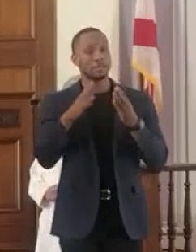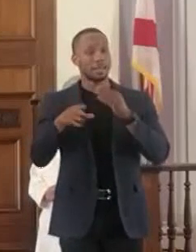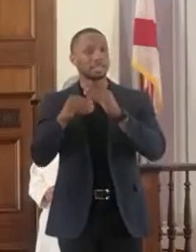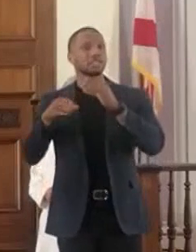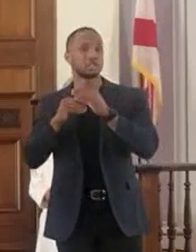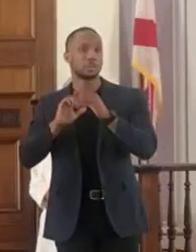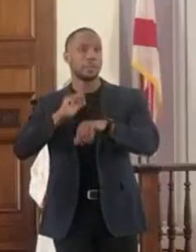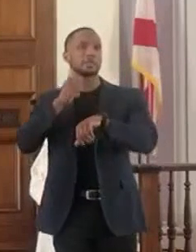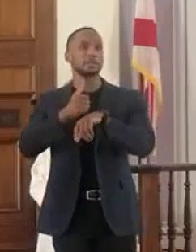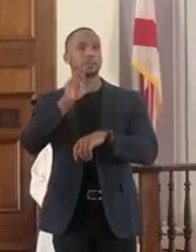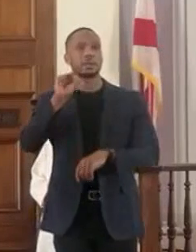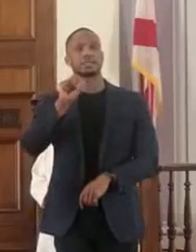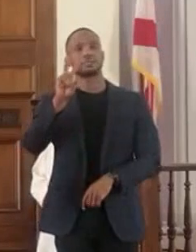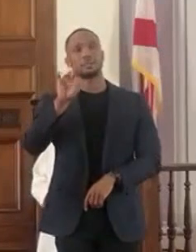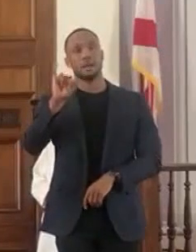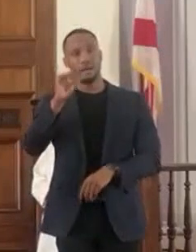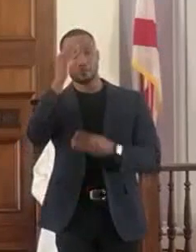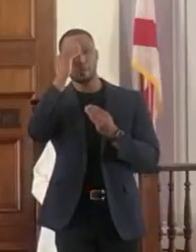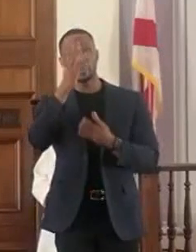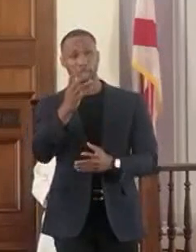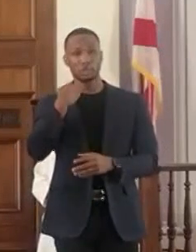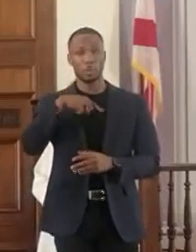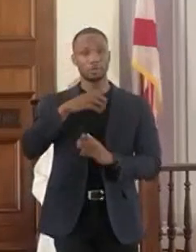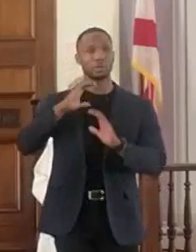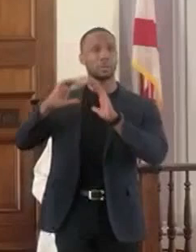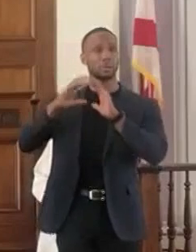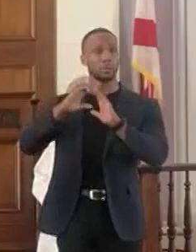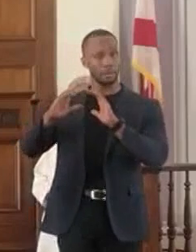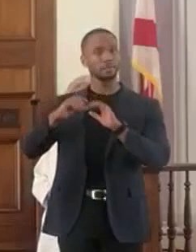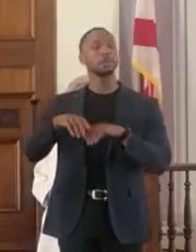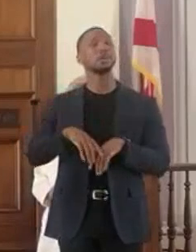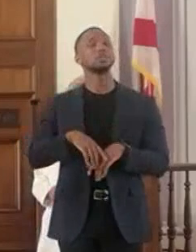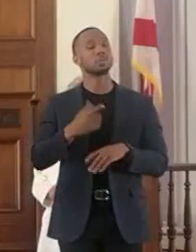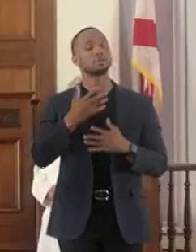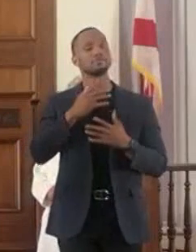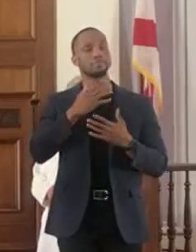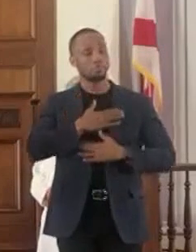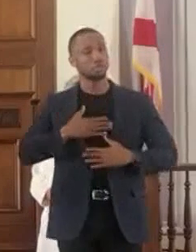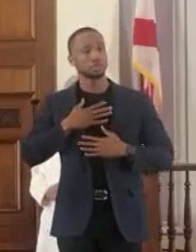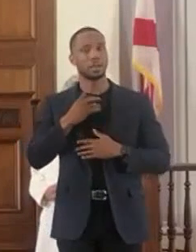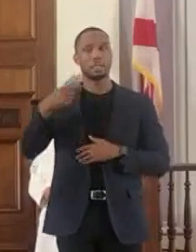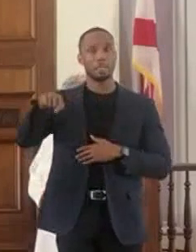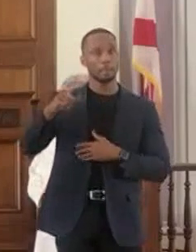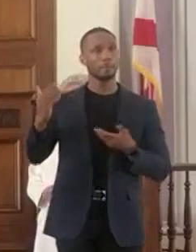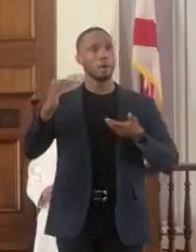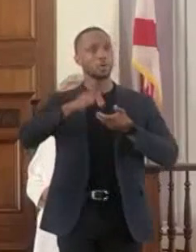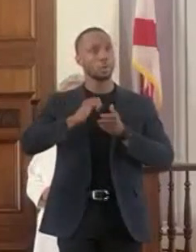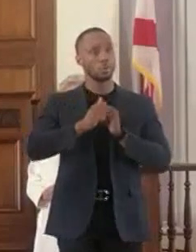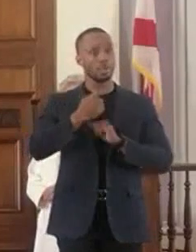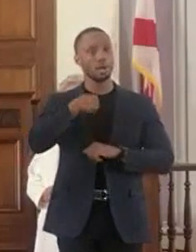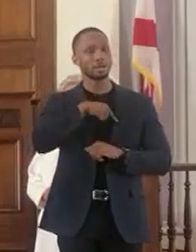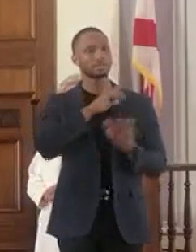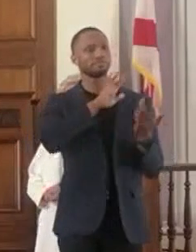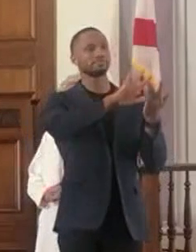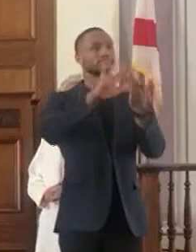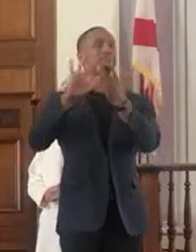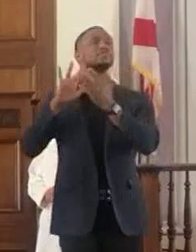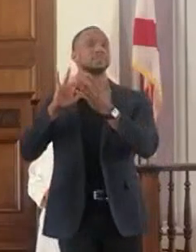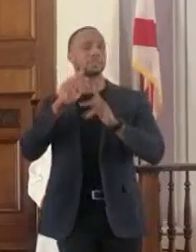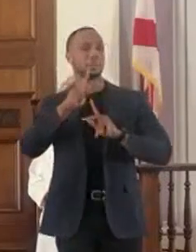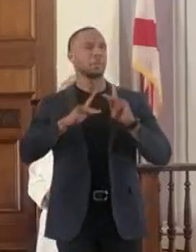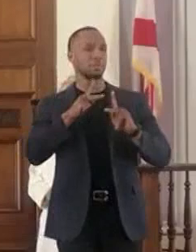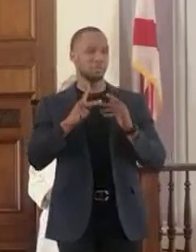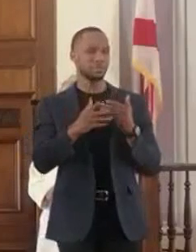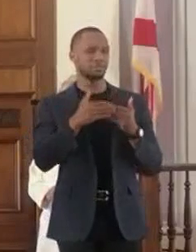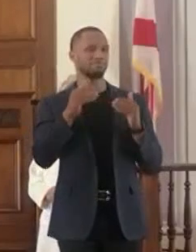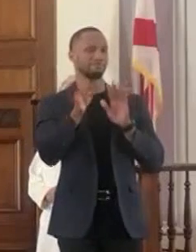the SVI information that we were able to communicate to them. So we greatly appreciate them partnering with us to reach out to the most vulnerable folks in our